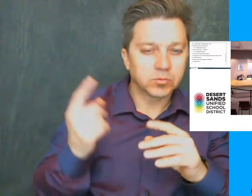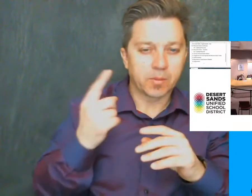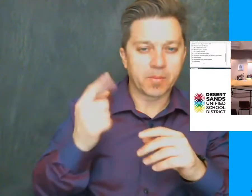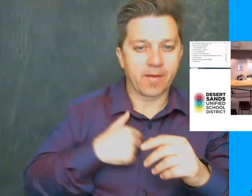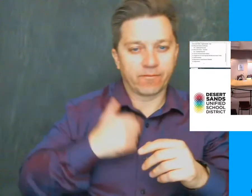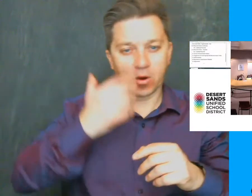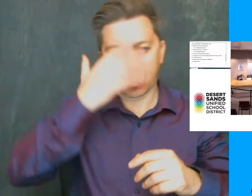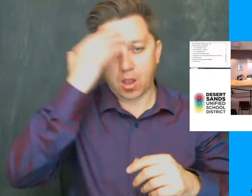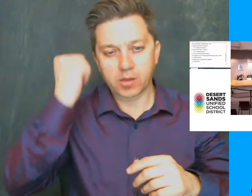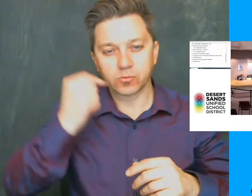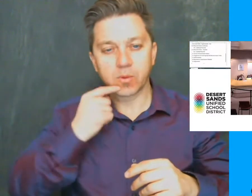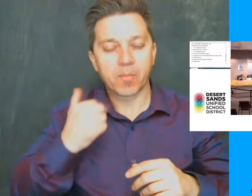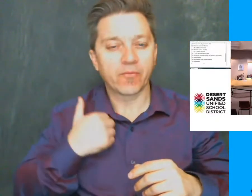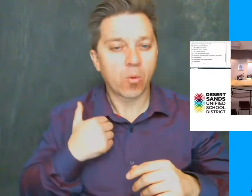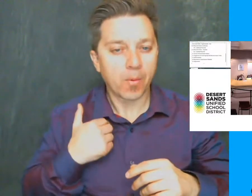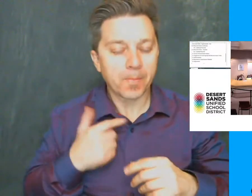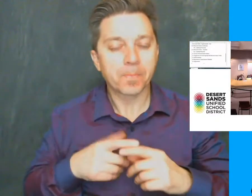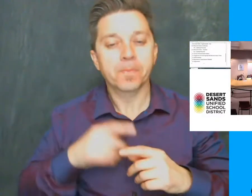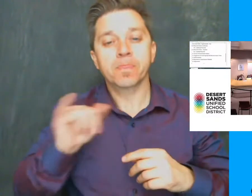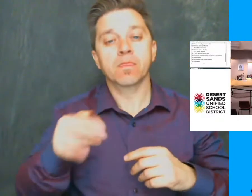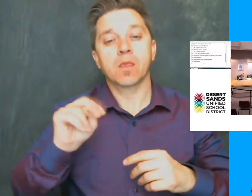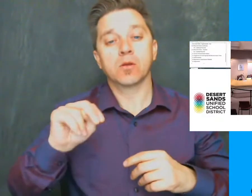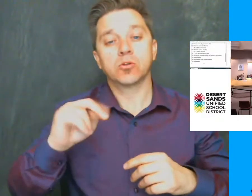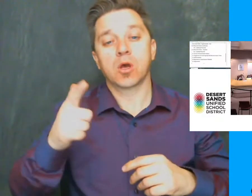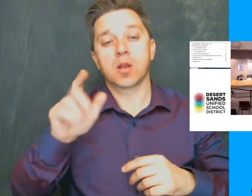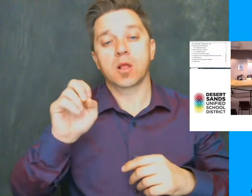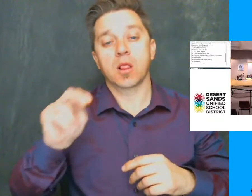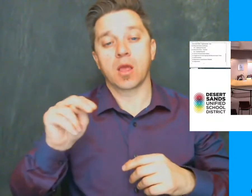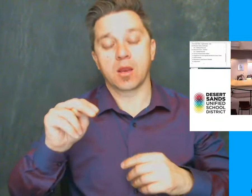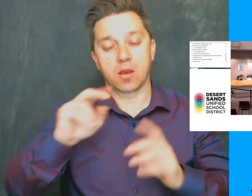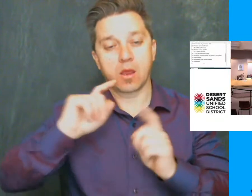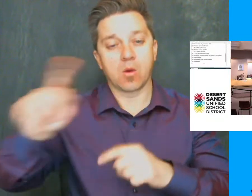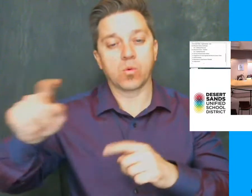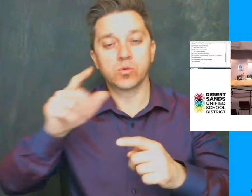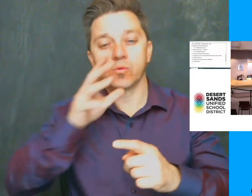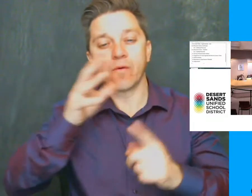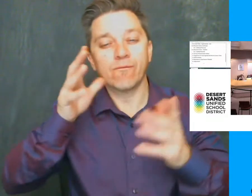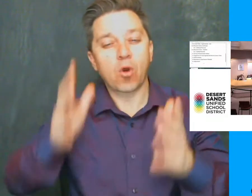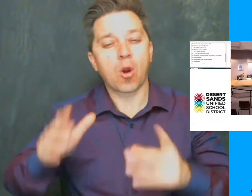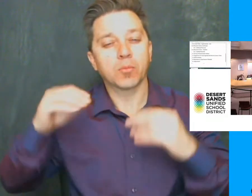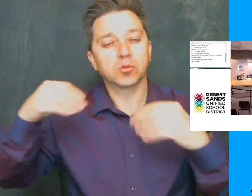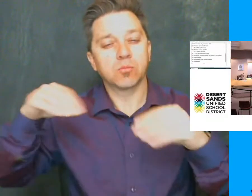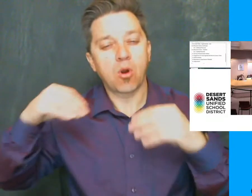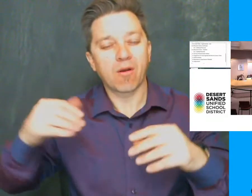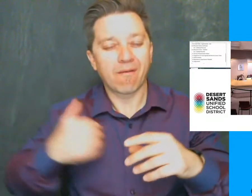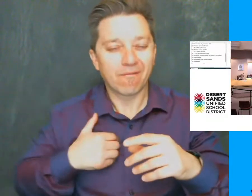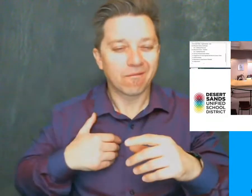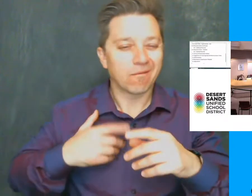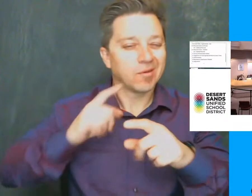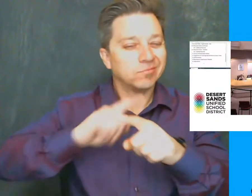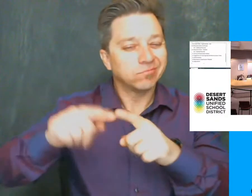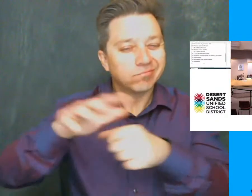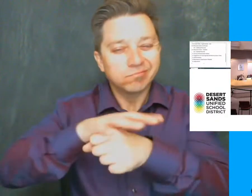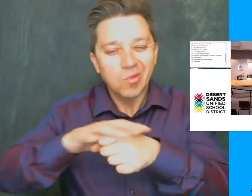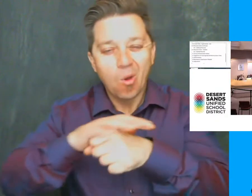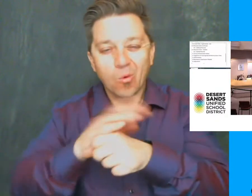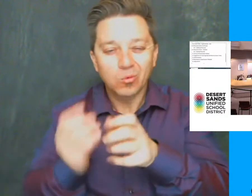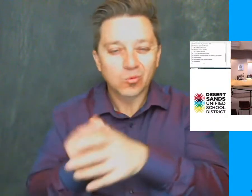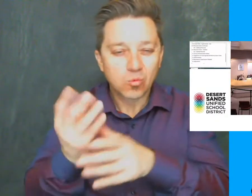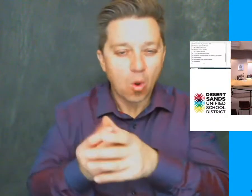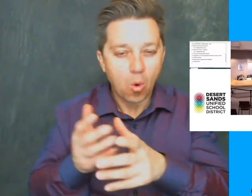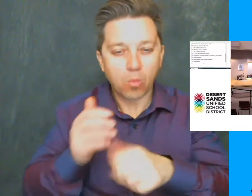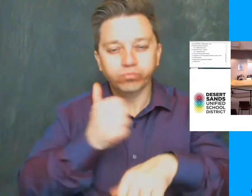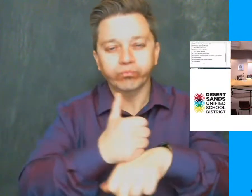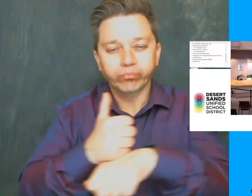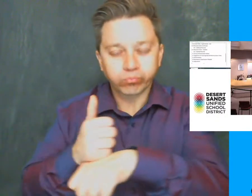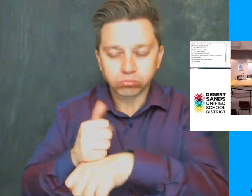forgot to mention before. So at John Glenn, I went to the farmer's market. They had all the local growers there, and it was